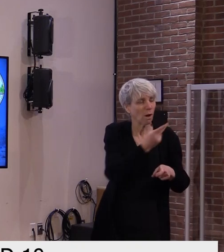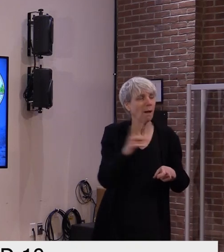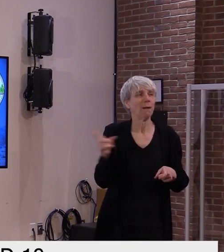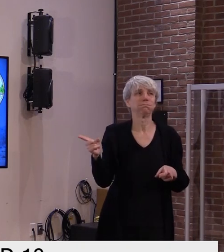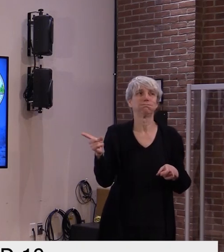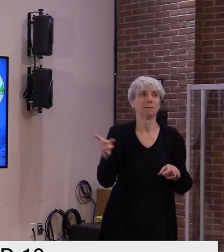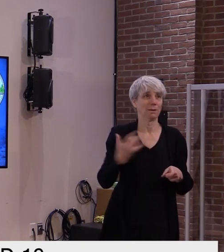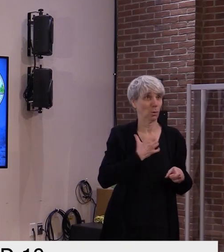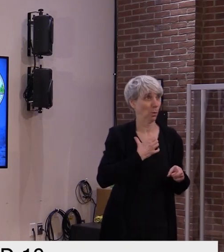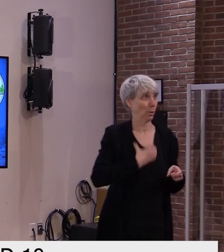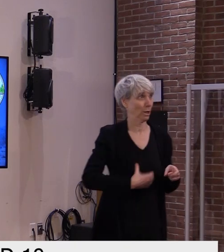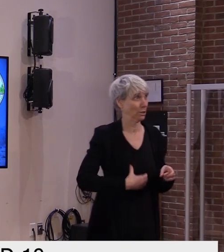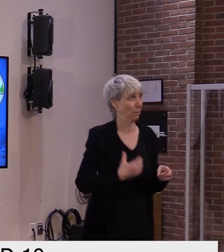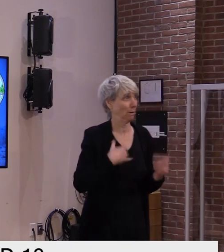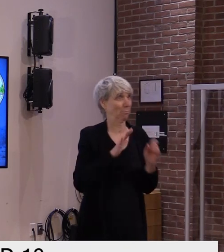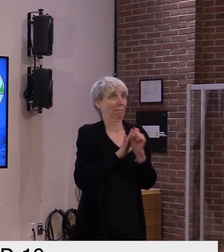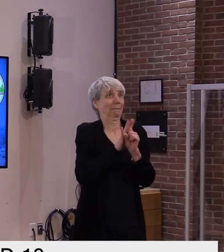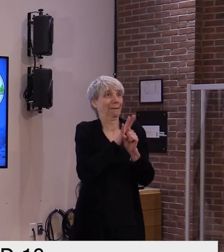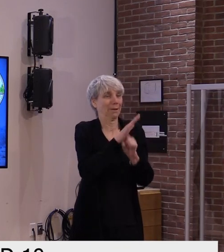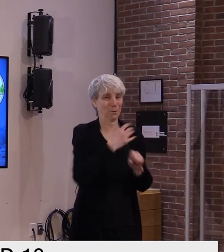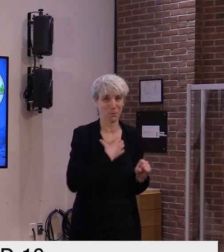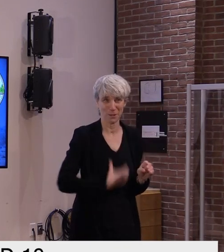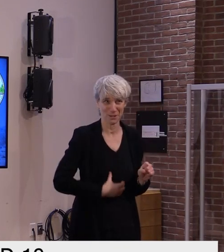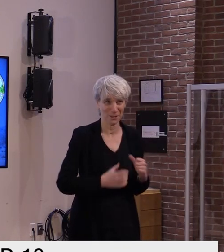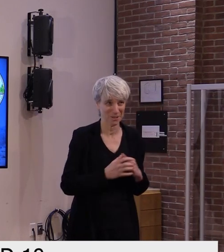It was just announced this morning that